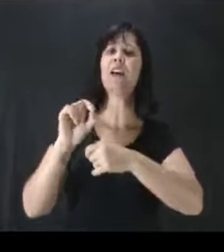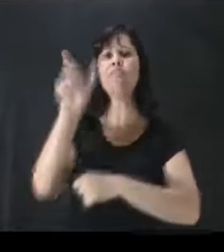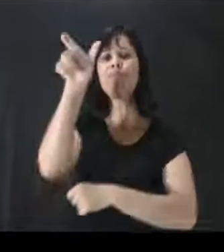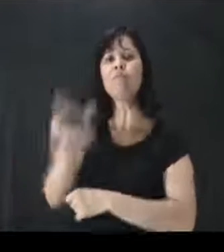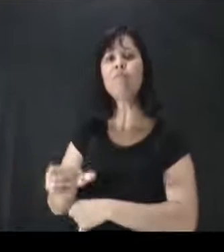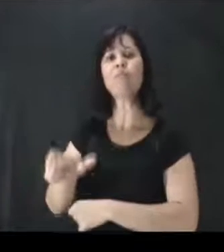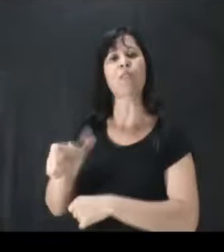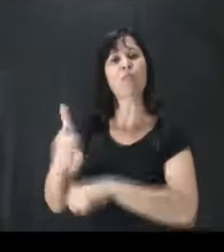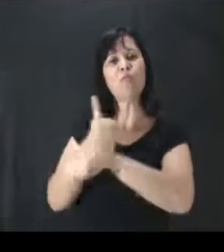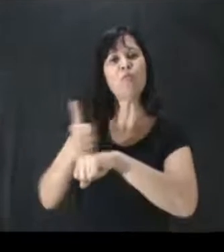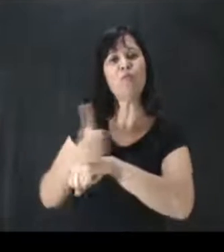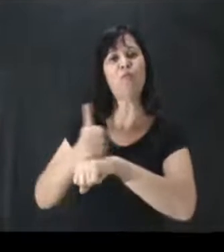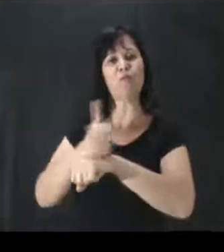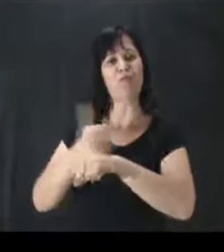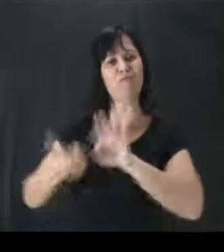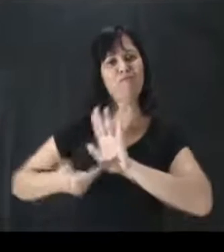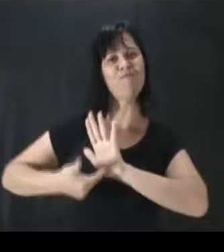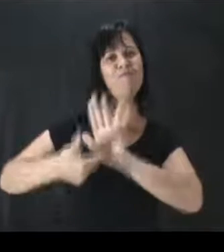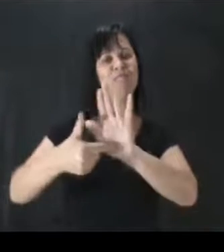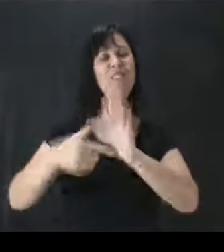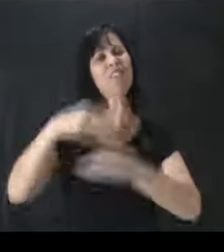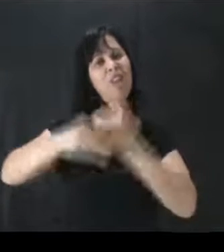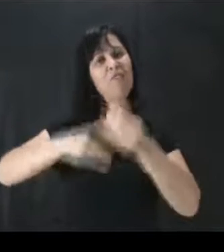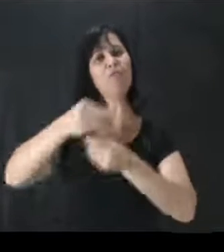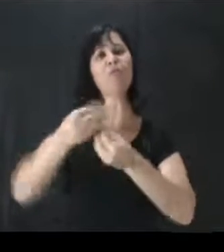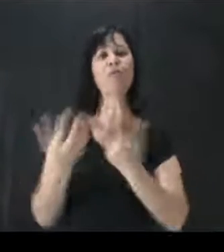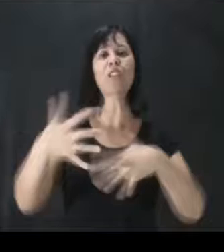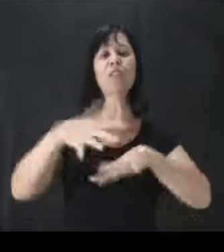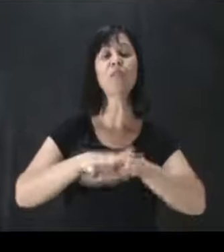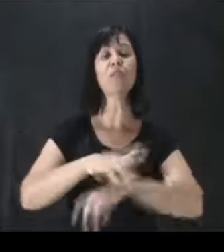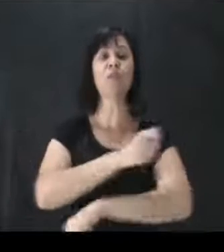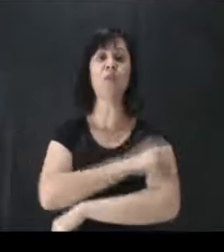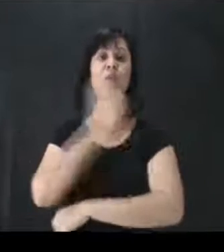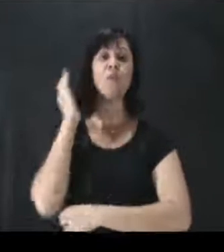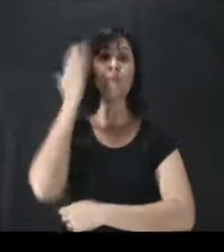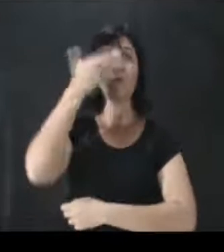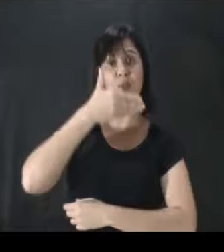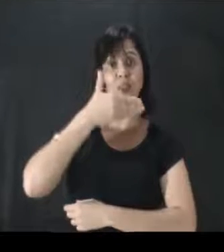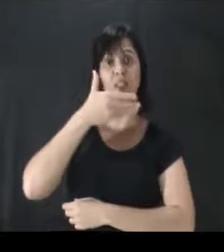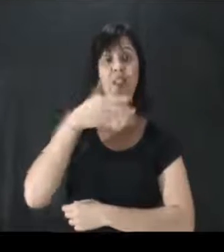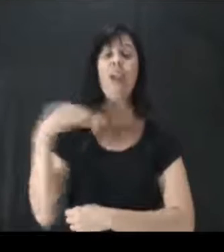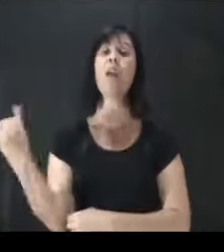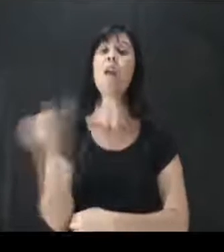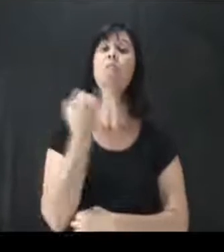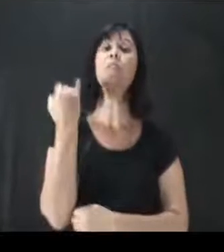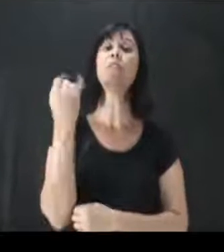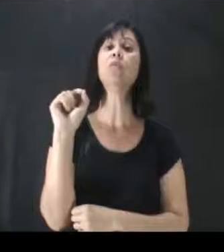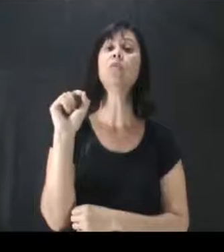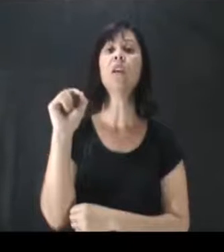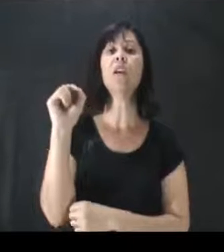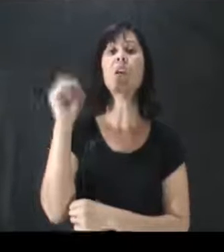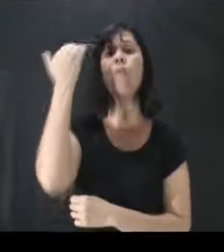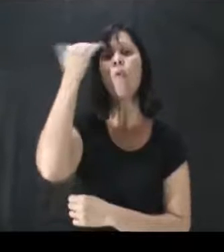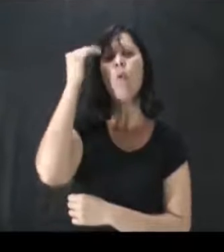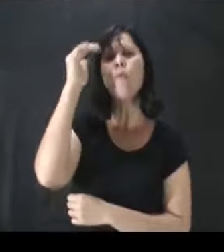the professionals involved in the inclusion of these students with deafblindness, it is also important